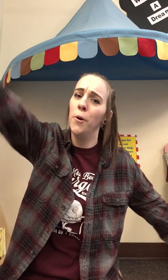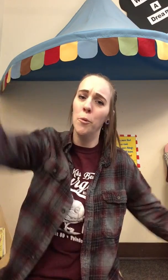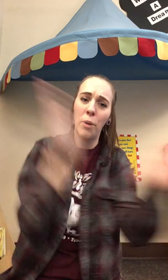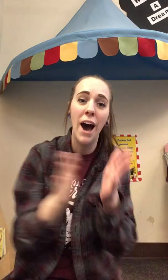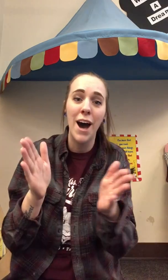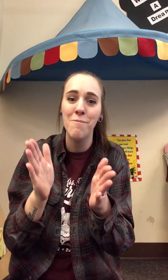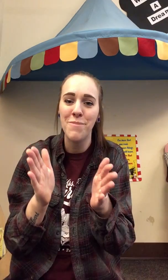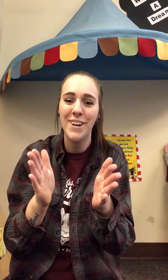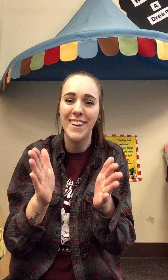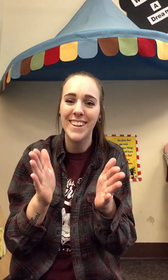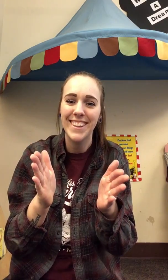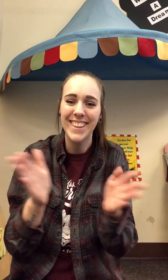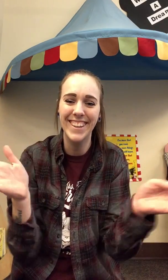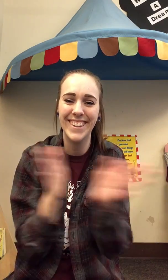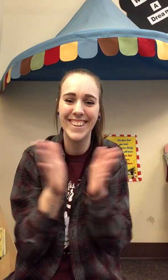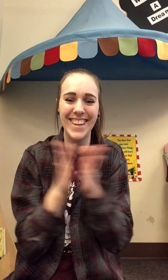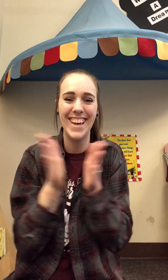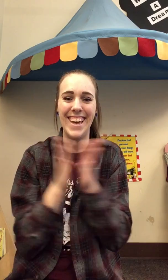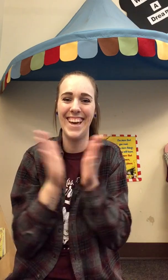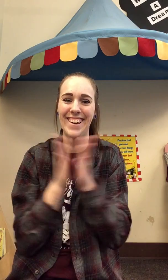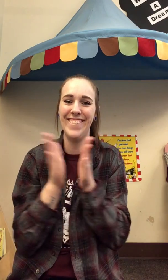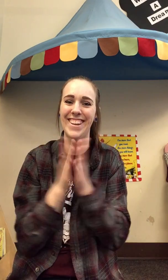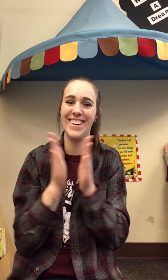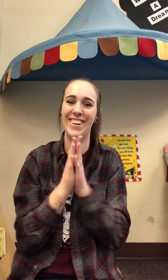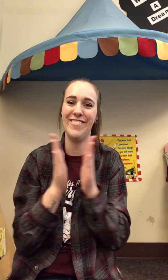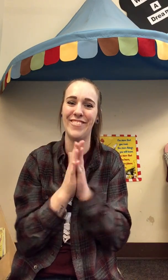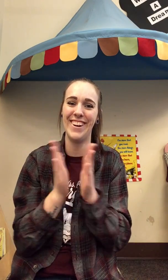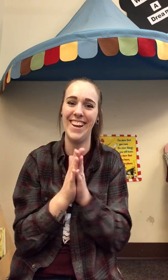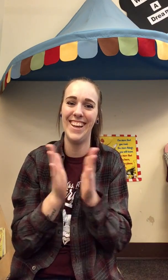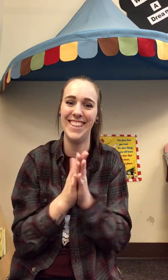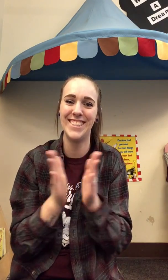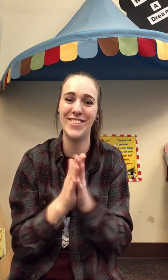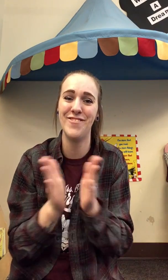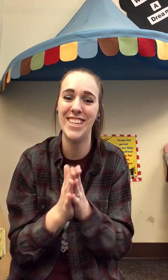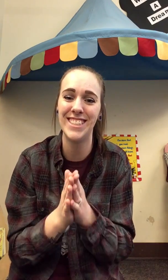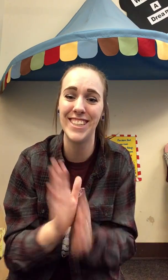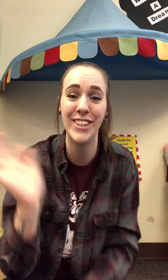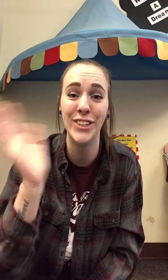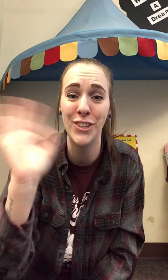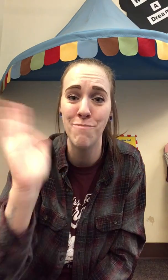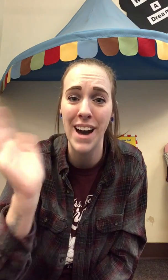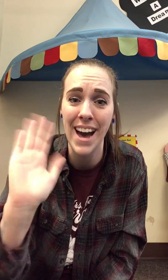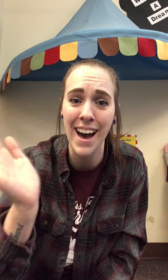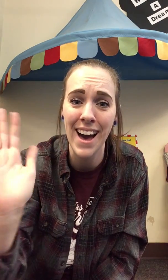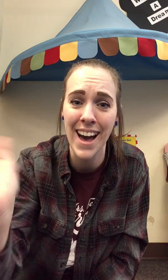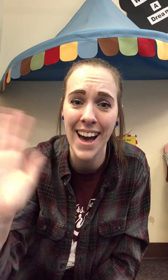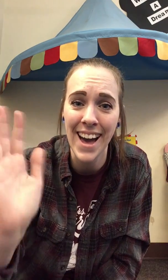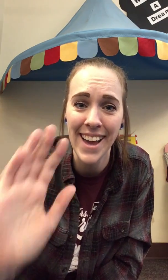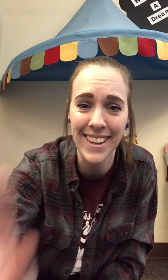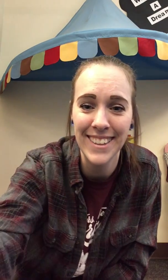Oh, pop. Yay, way to go, friends. We miss you. Bye.